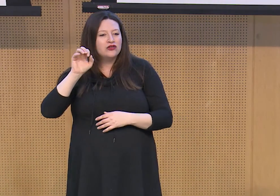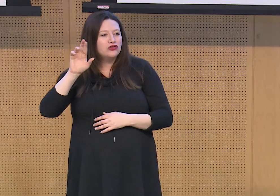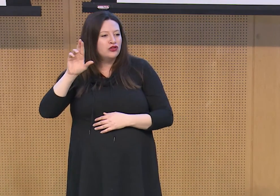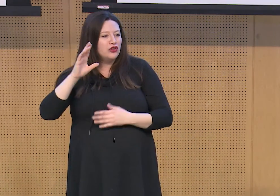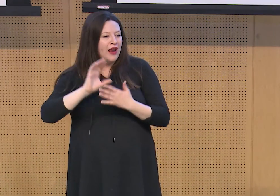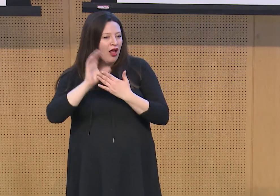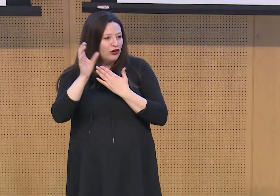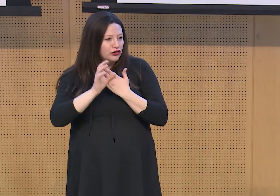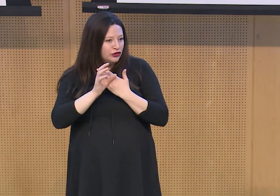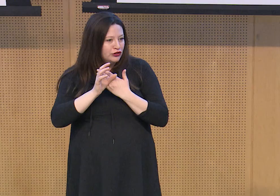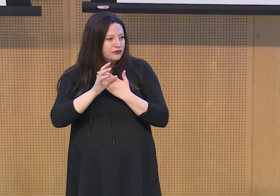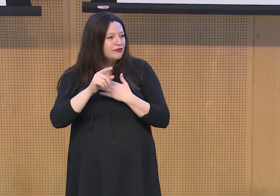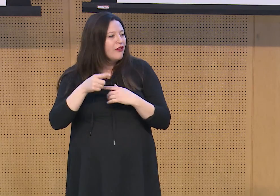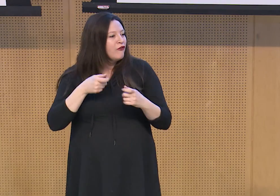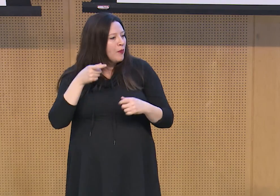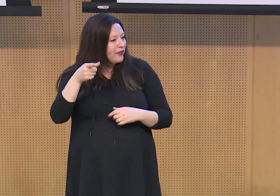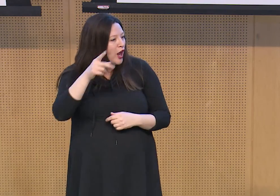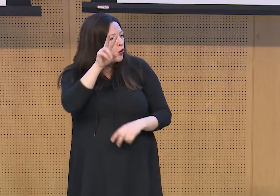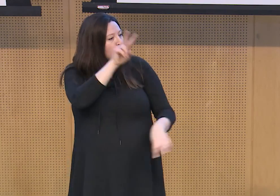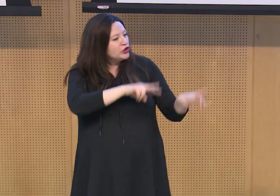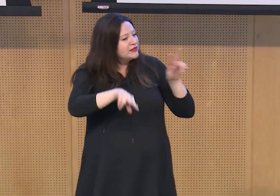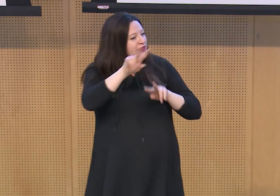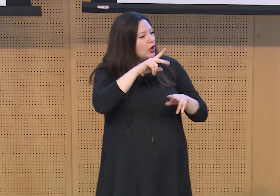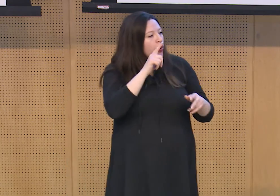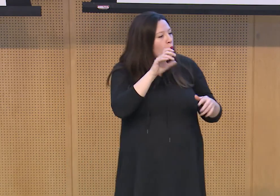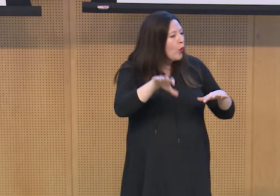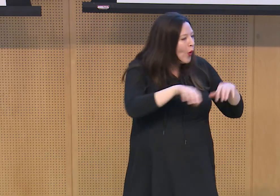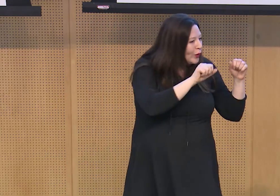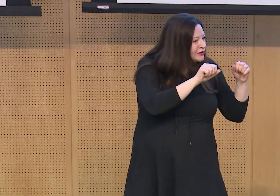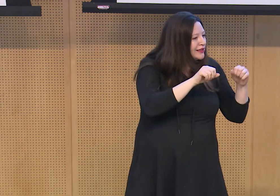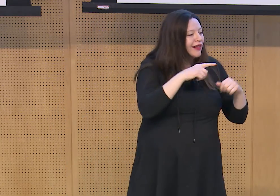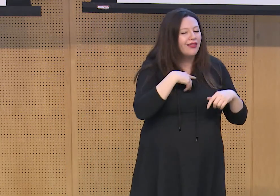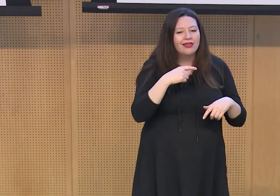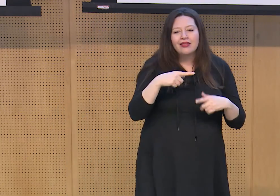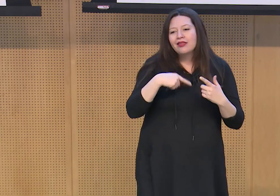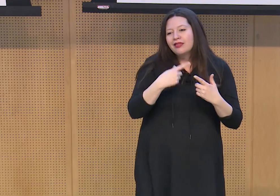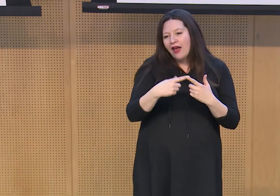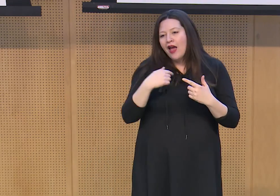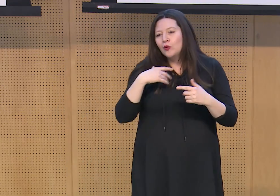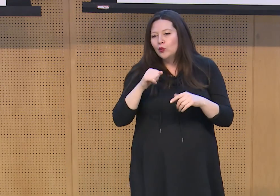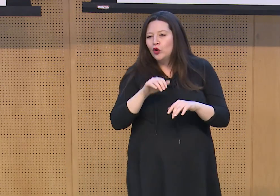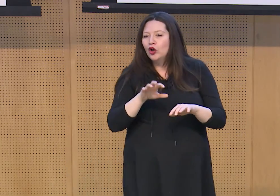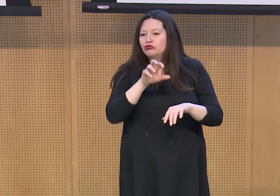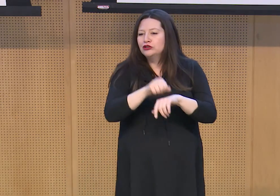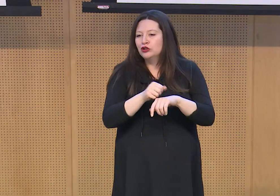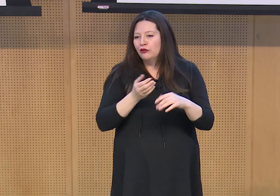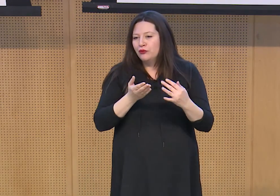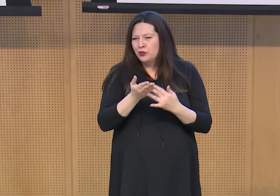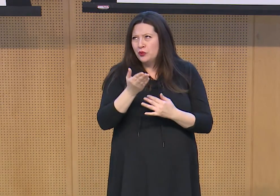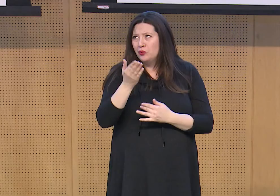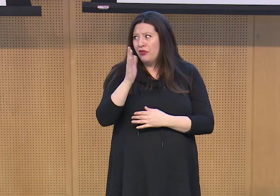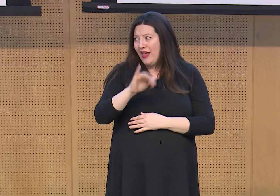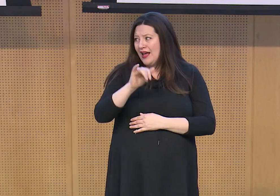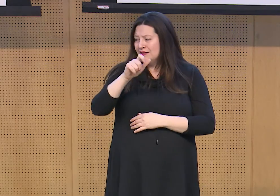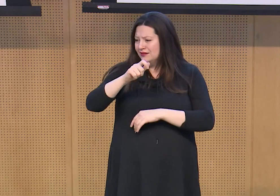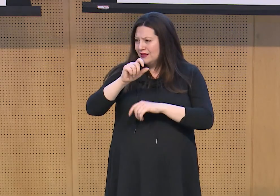the NTID master calendar. From there, you could see who was hosting what, and then you can